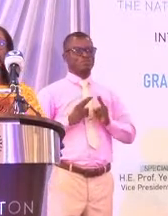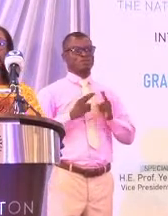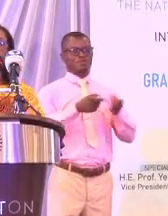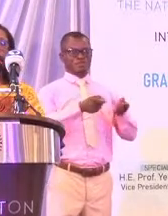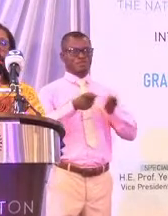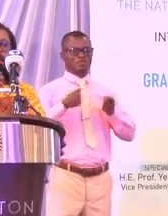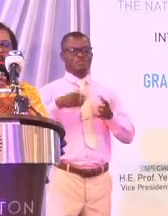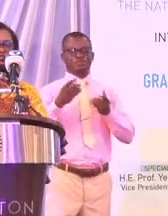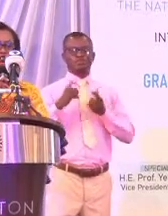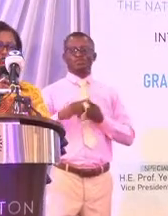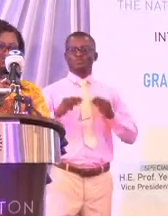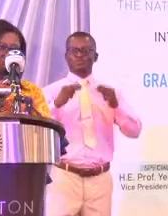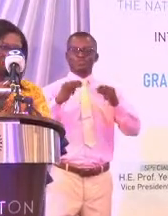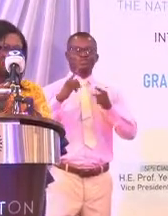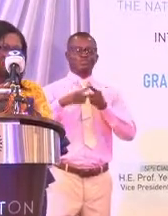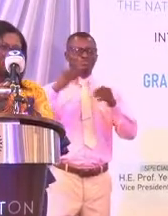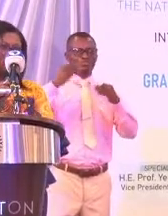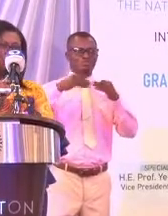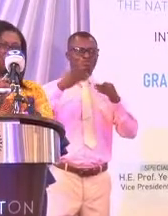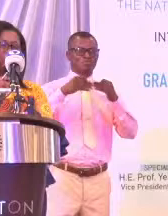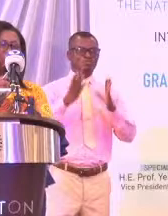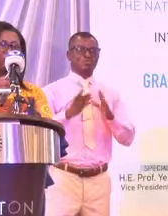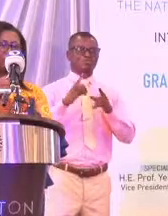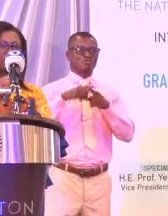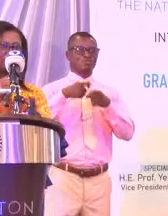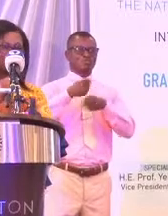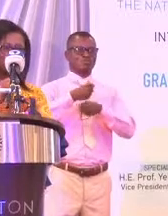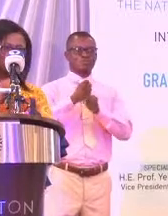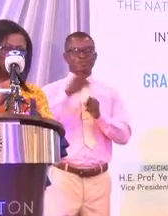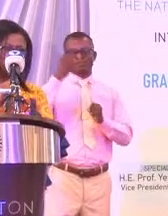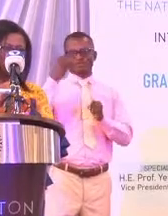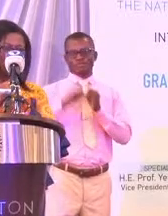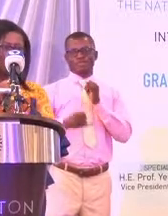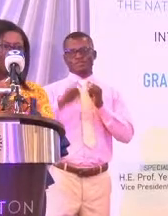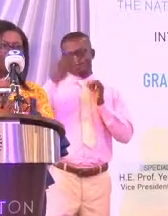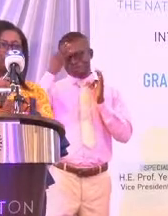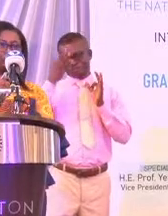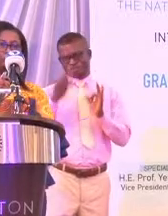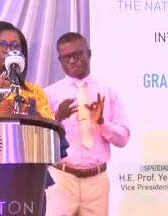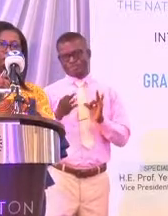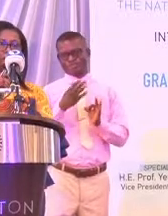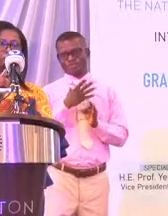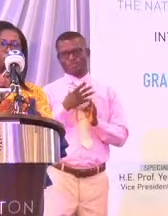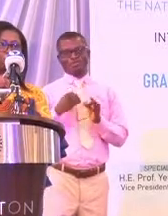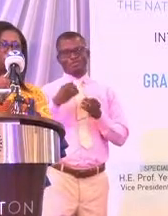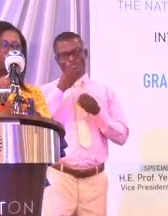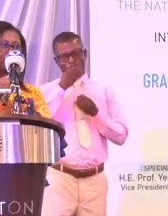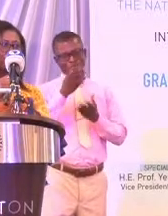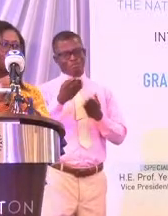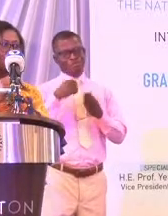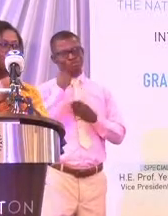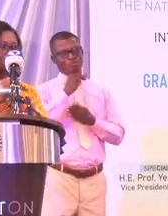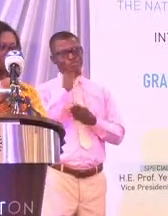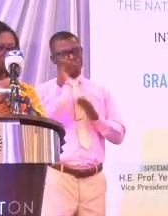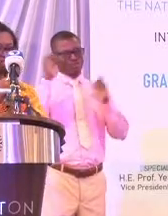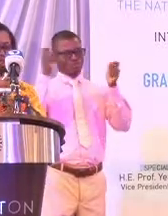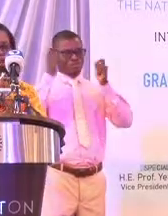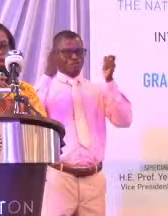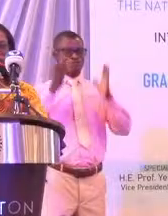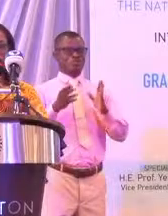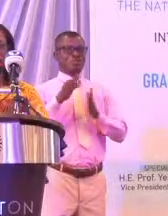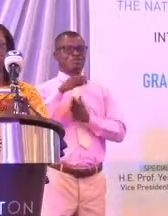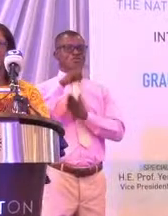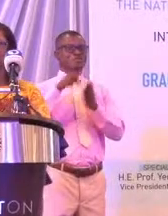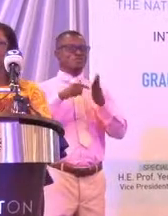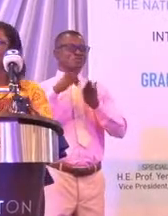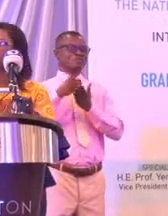move this over to the judges to make a final decision and tell us who the winner of this